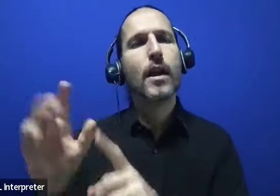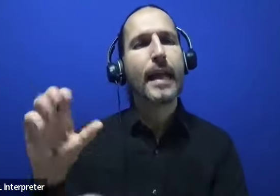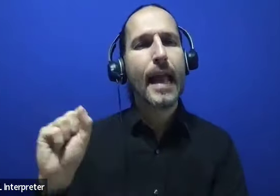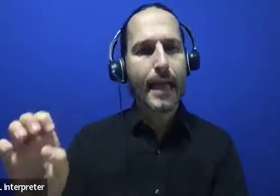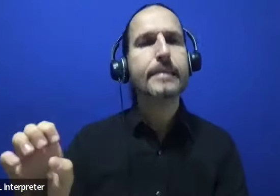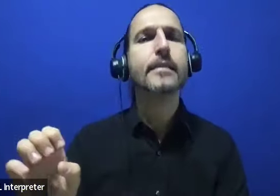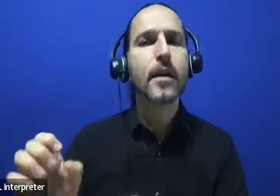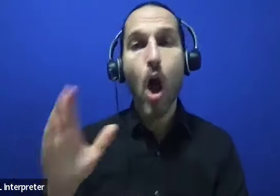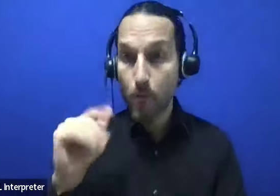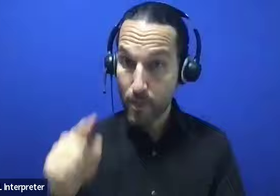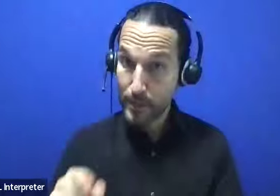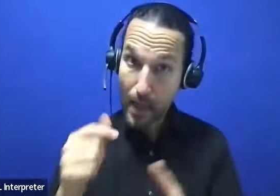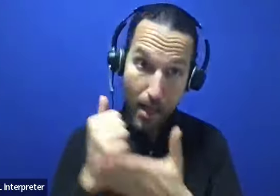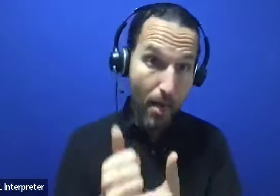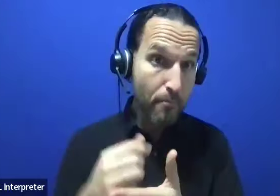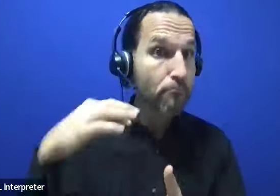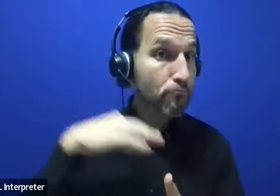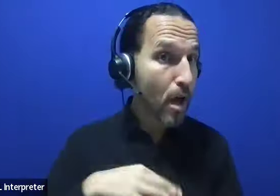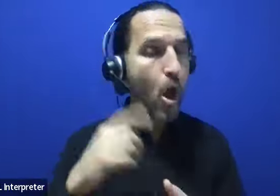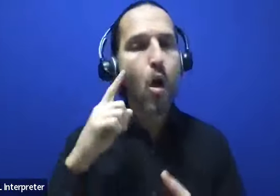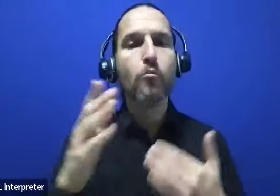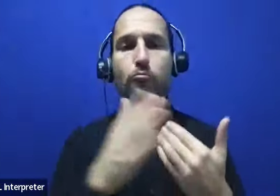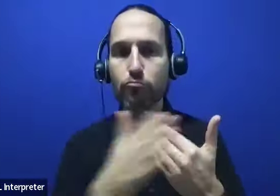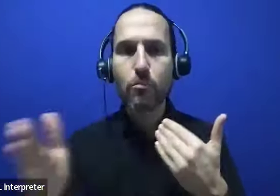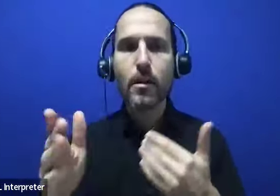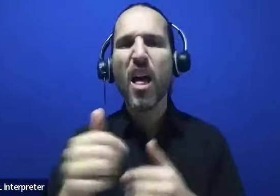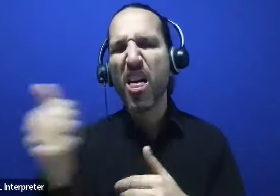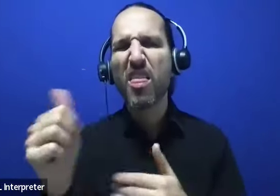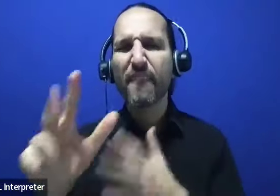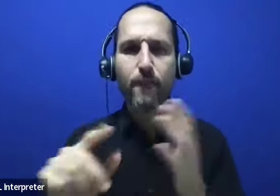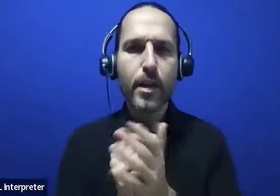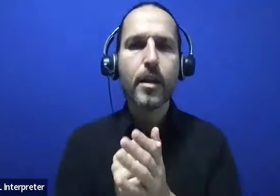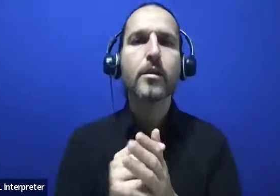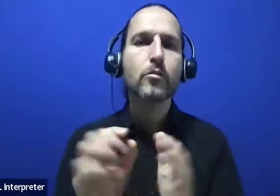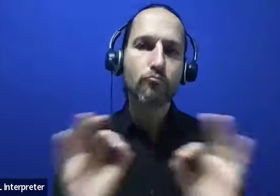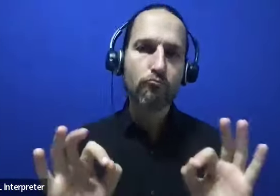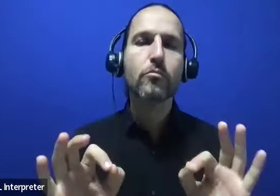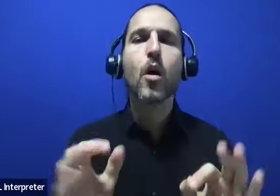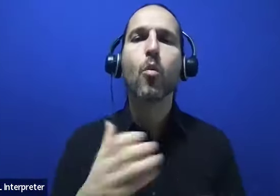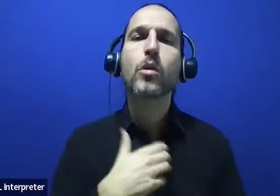So I hope this is useful. I hope that the others in the series are useful, and I wish you all the best.